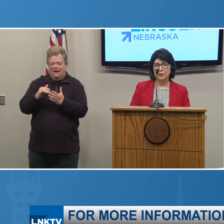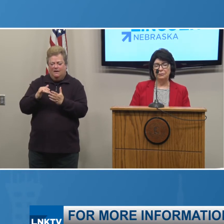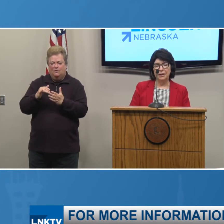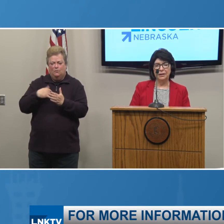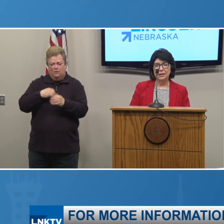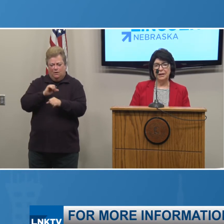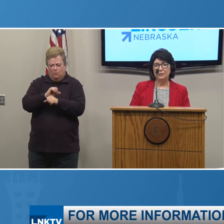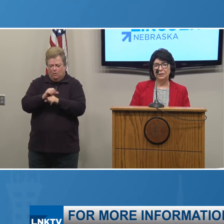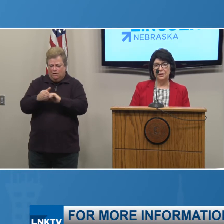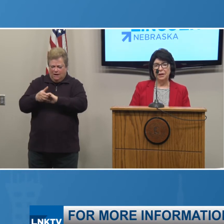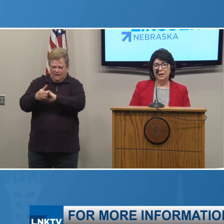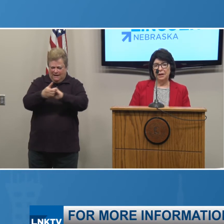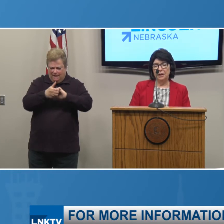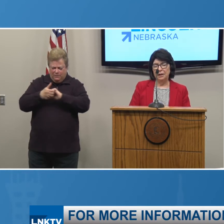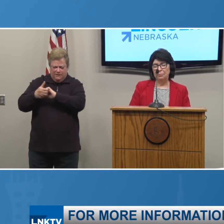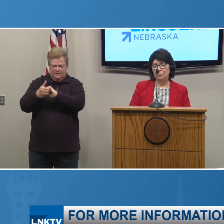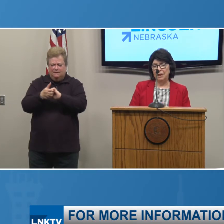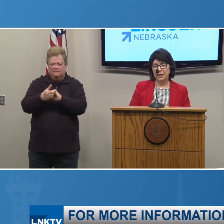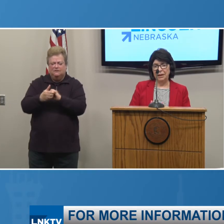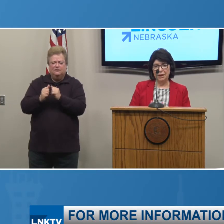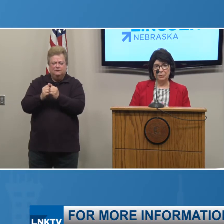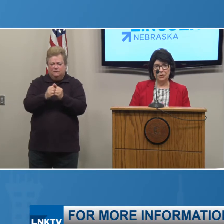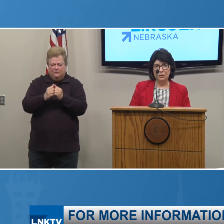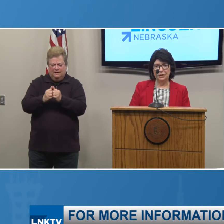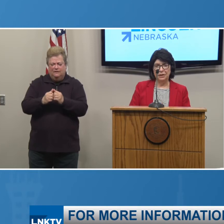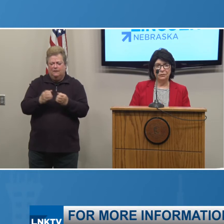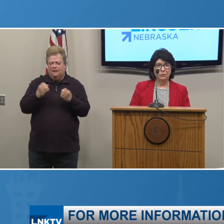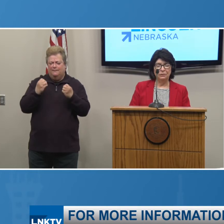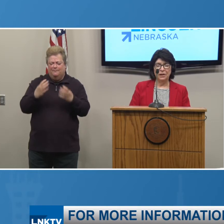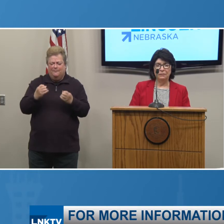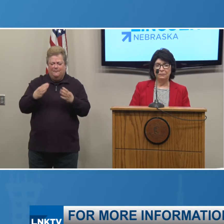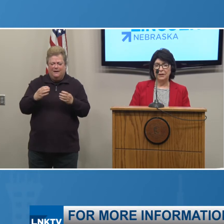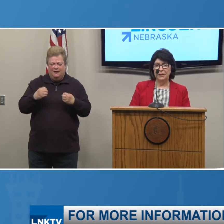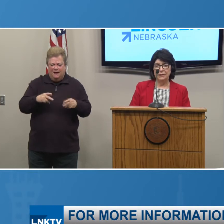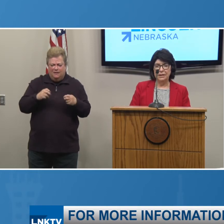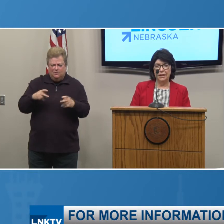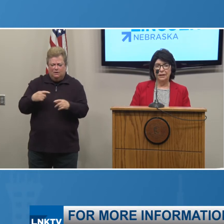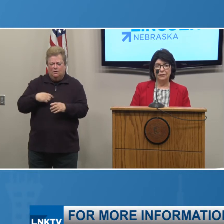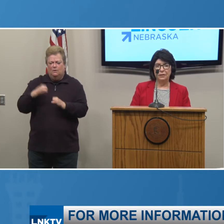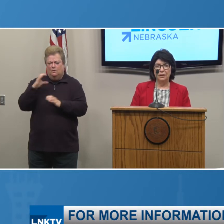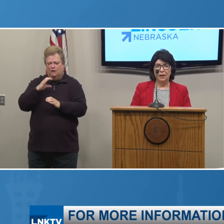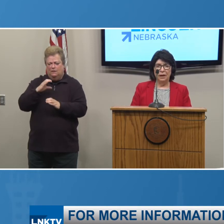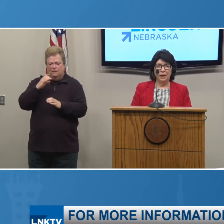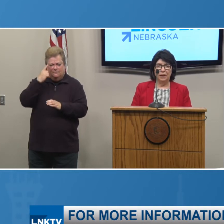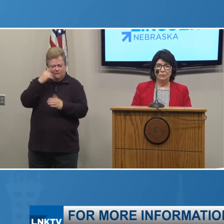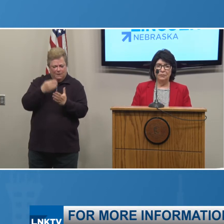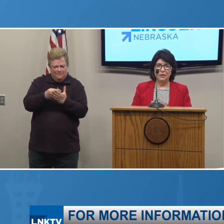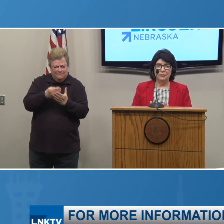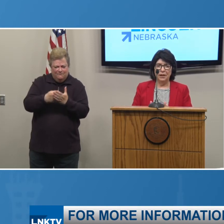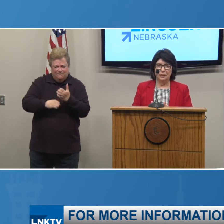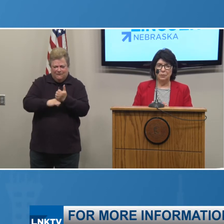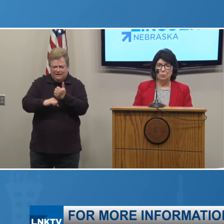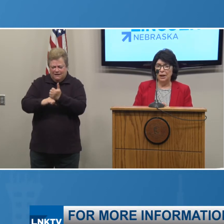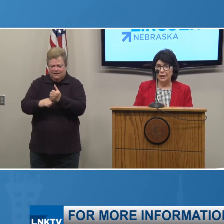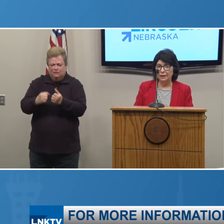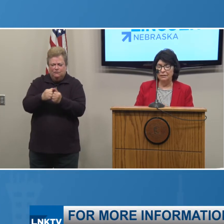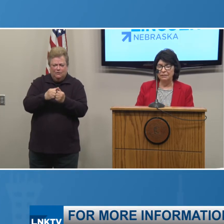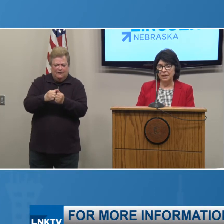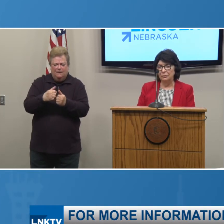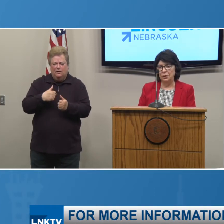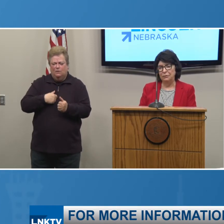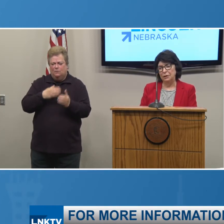worked collaboratively together on many opportunities. We've sought funding together. We've